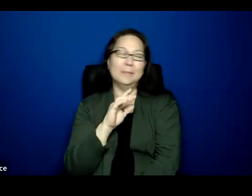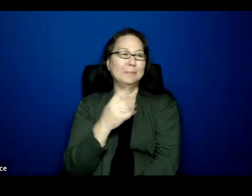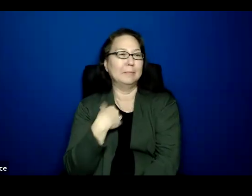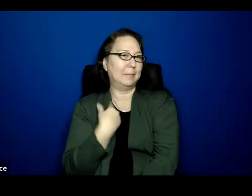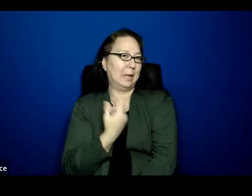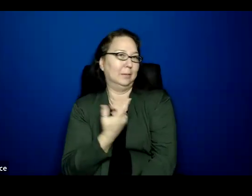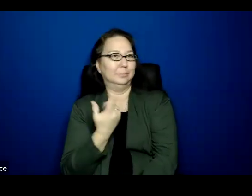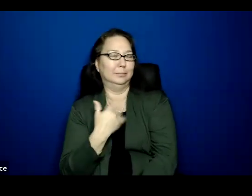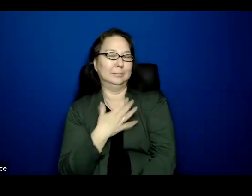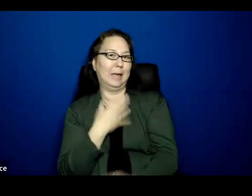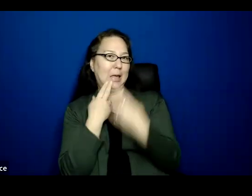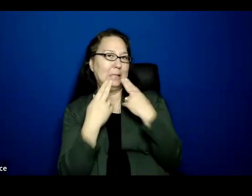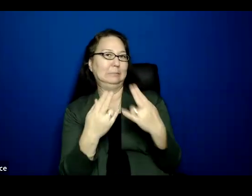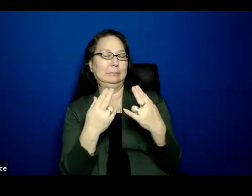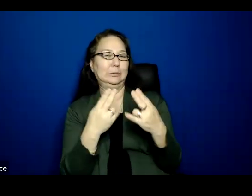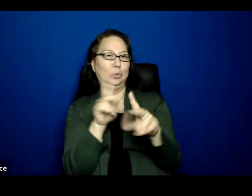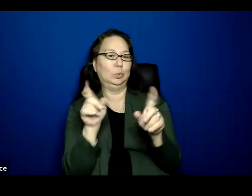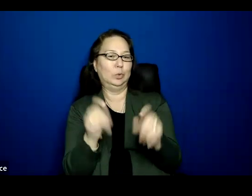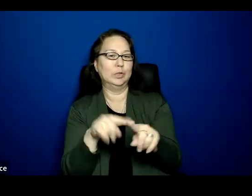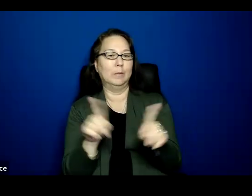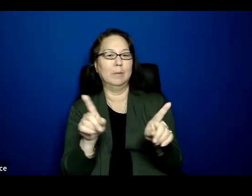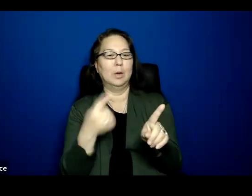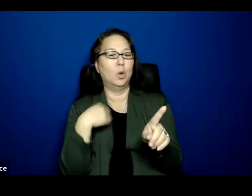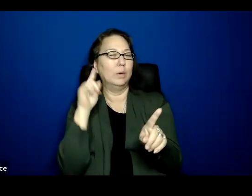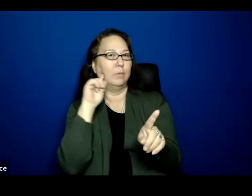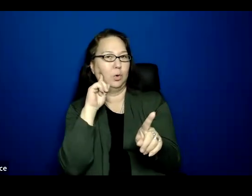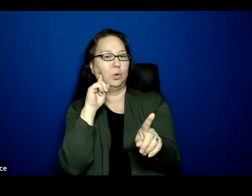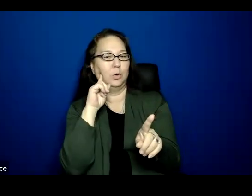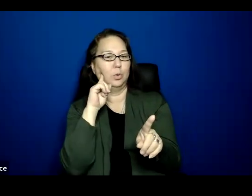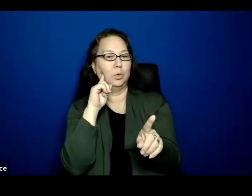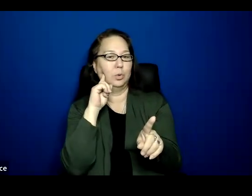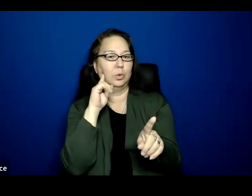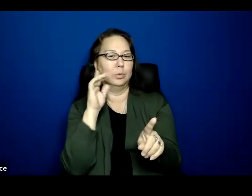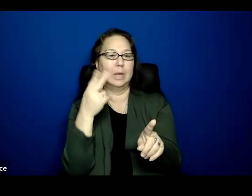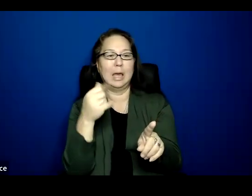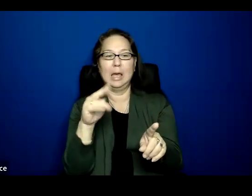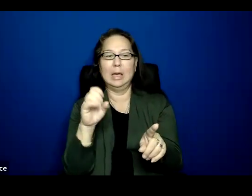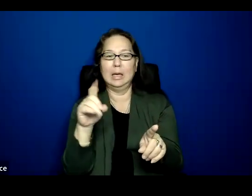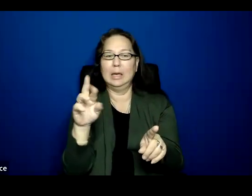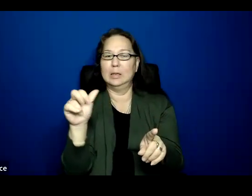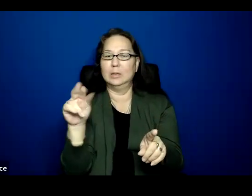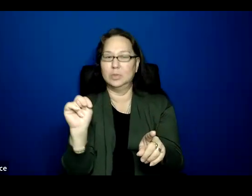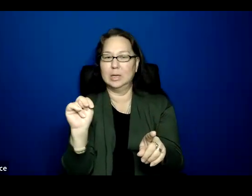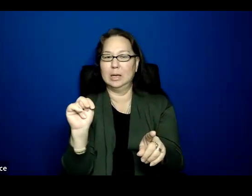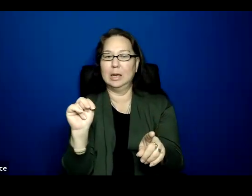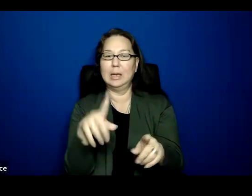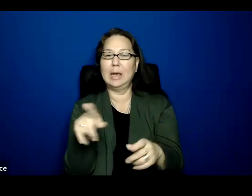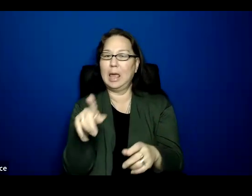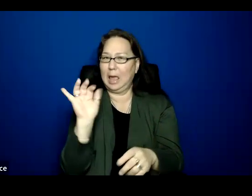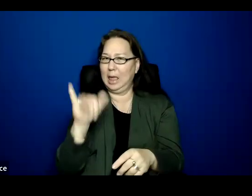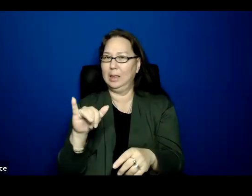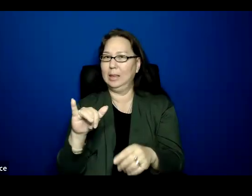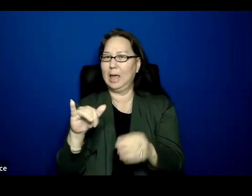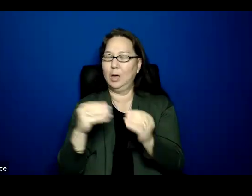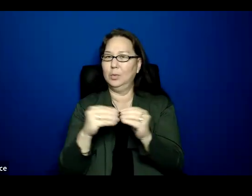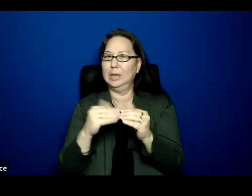particularly in the context of what we've heard around the Henderson, and particularly that it's a secondary school. And I'm just